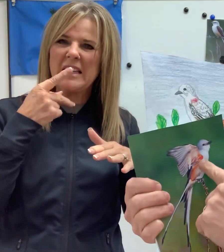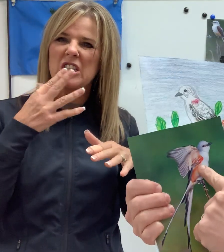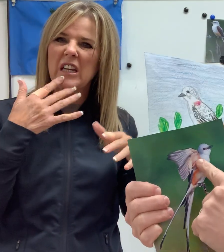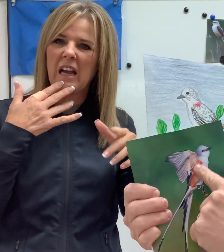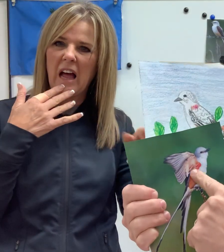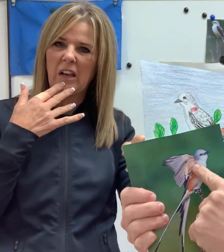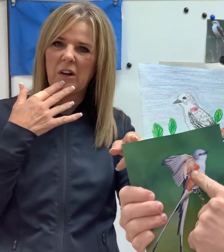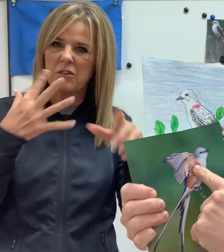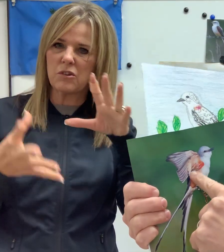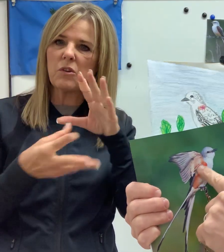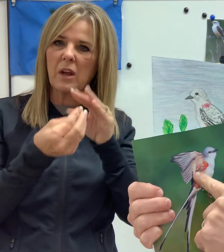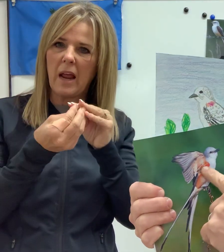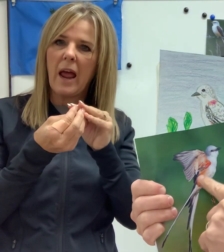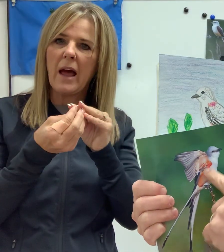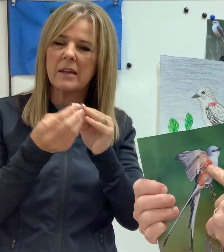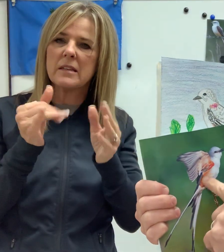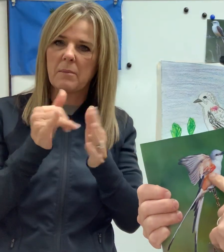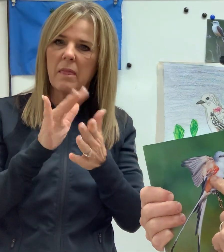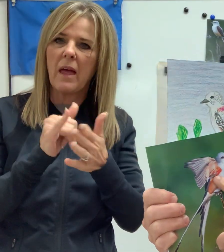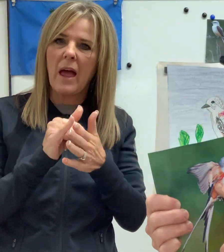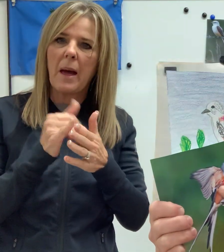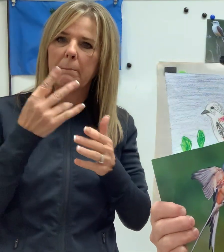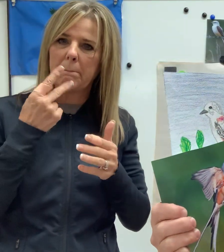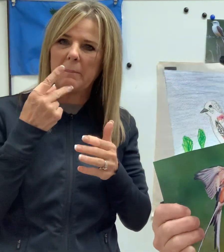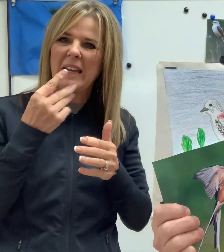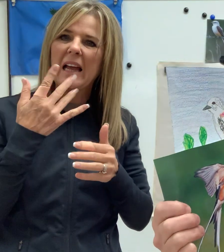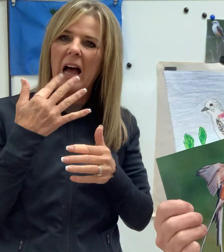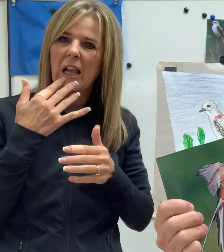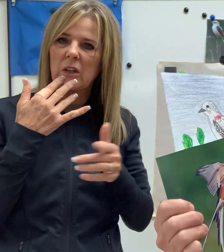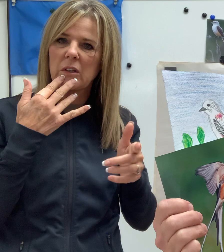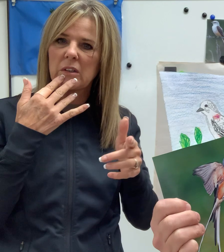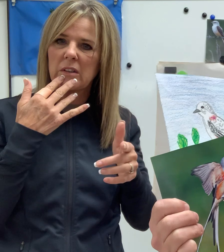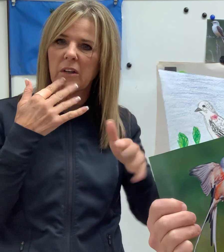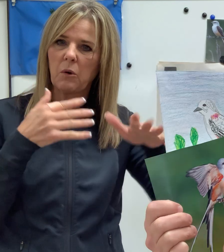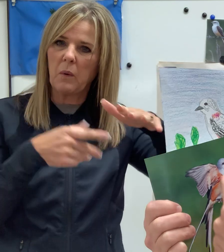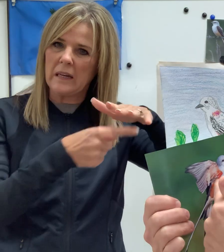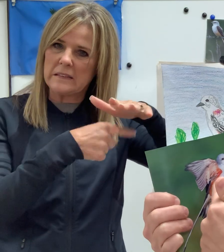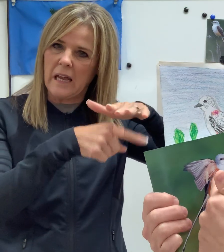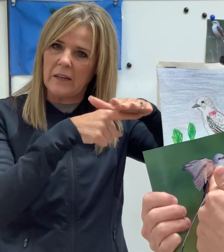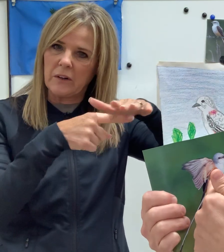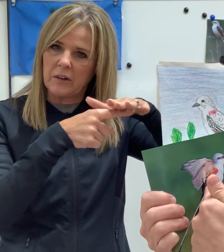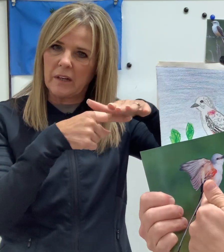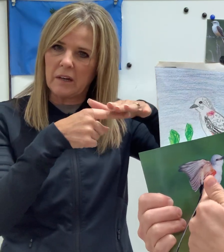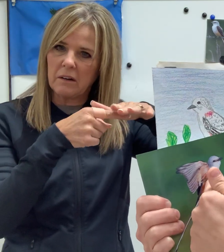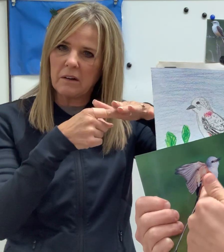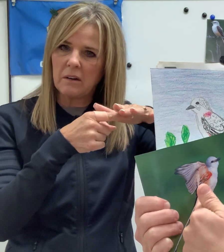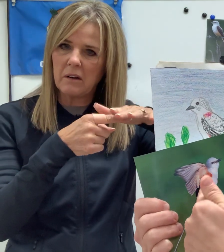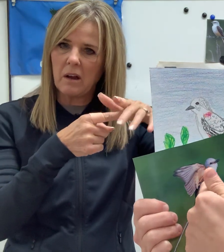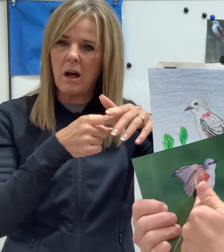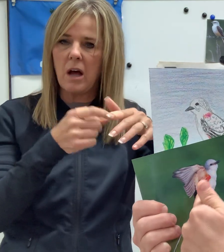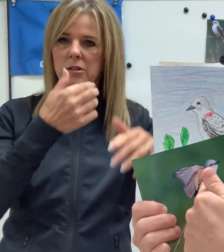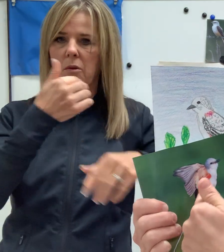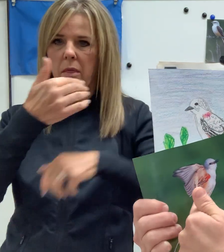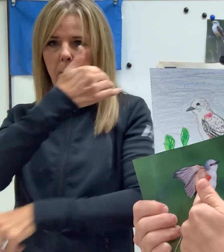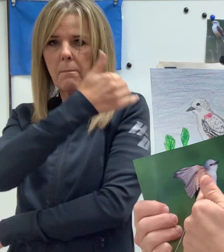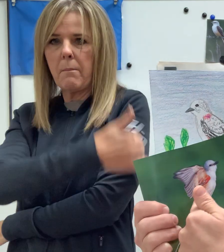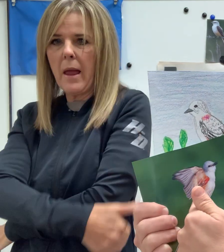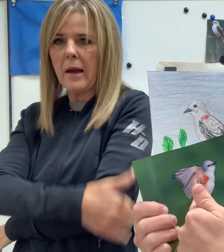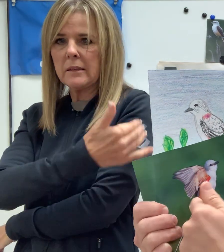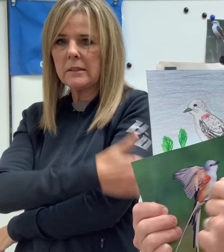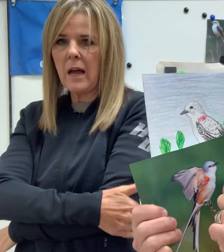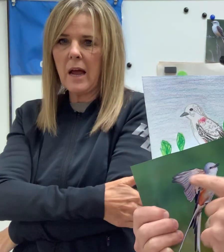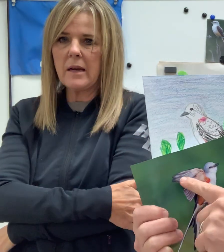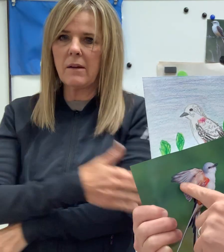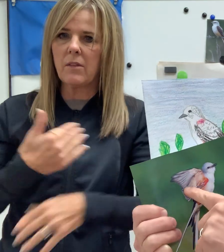could definitely add some of that peachy pinky color. They also have it sort of coming down the back side of their